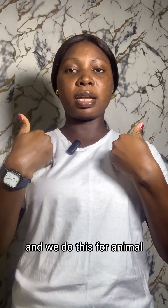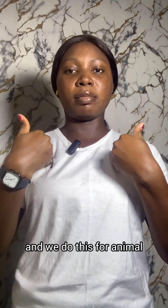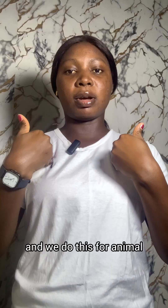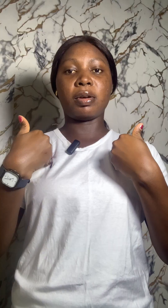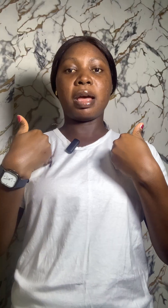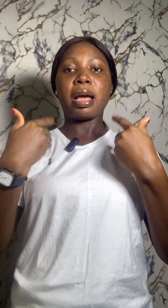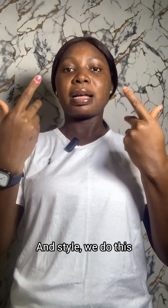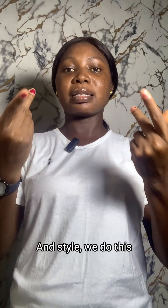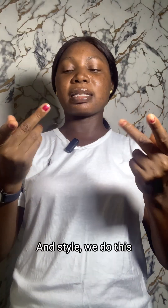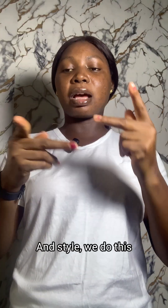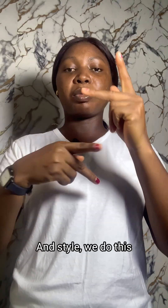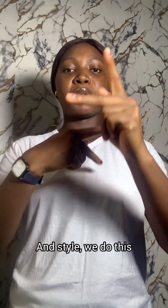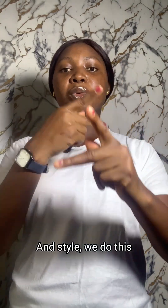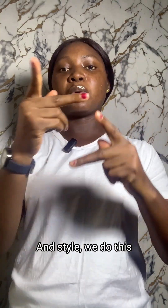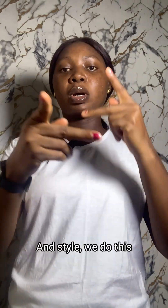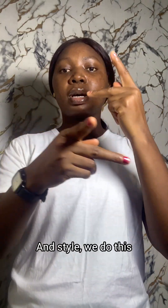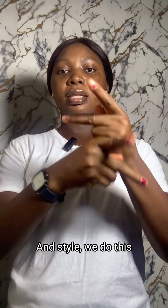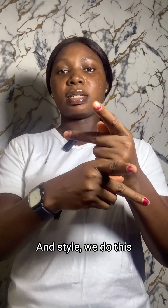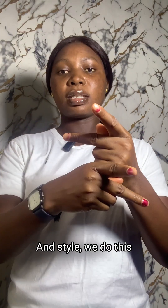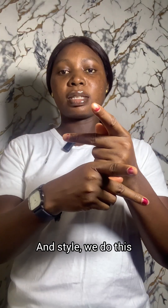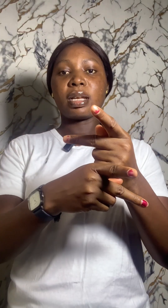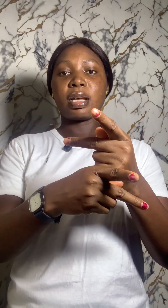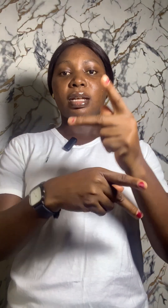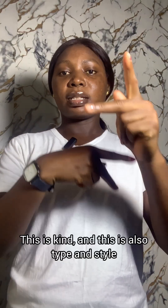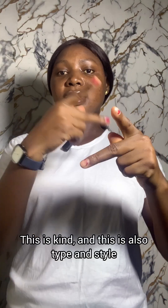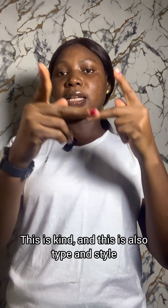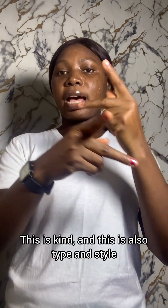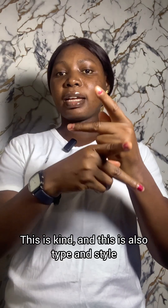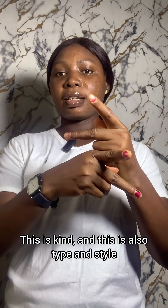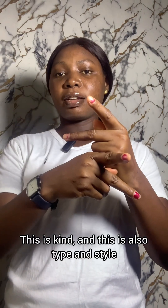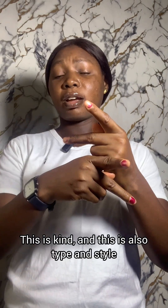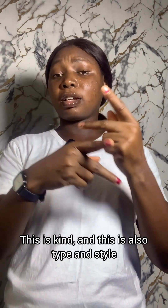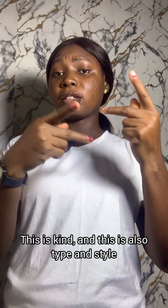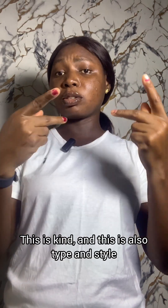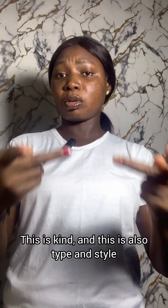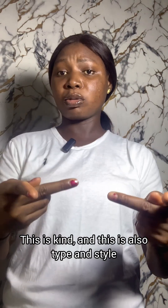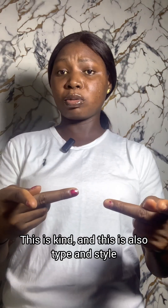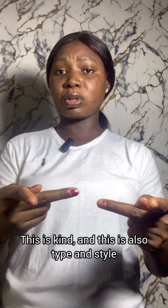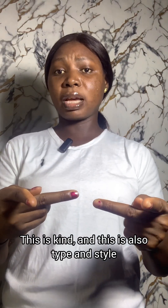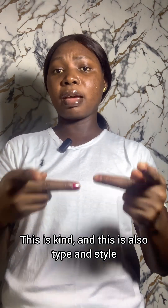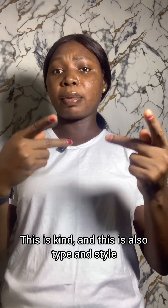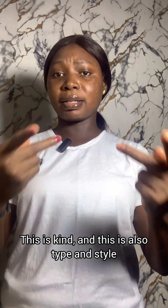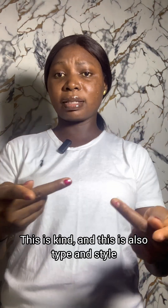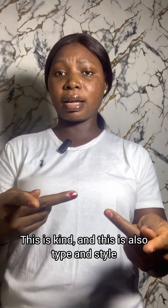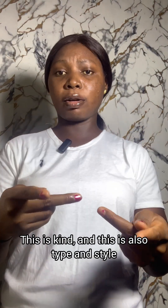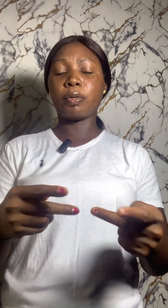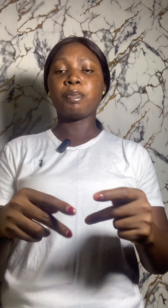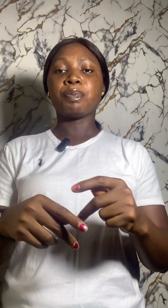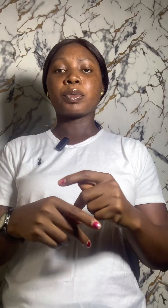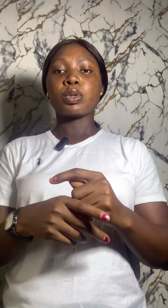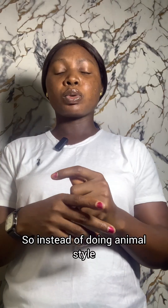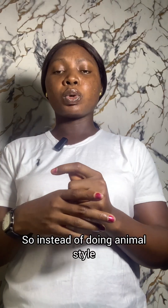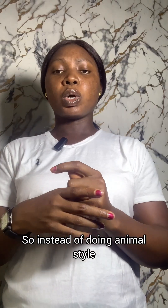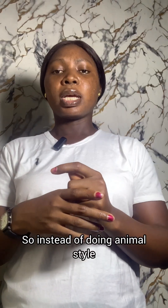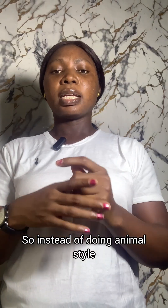animal. And style, we do this. This is kind, and this is also type and style. So instead